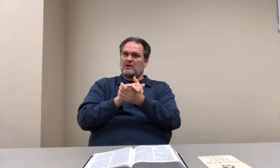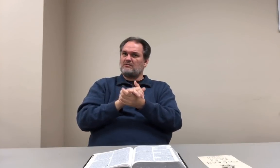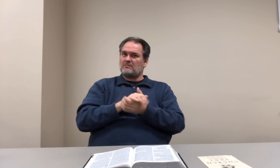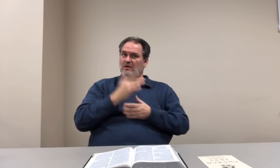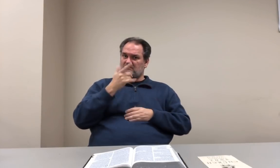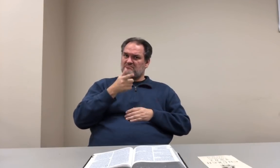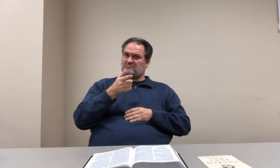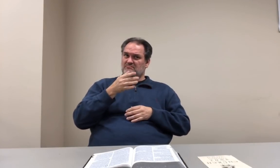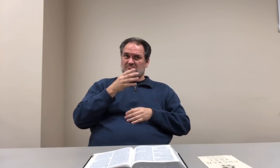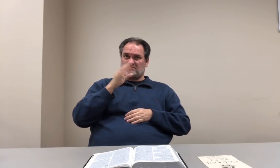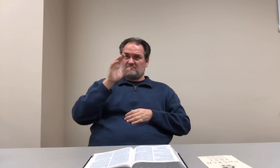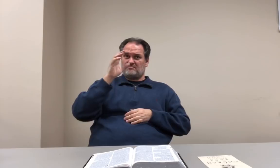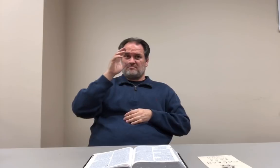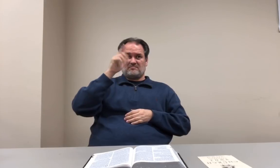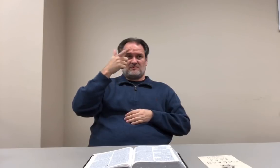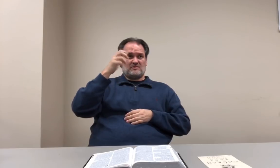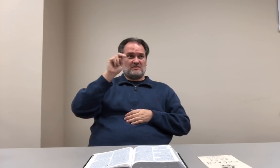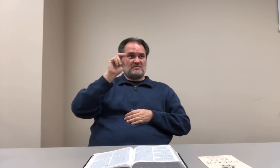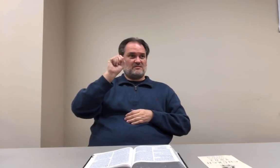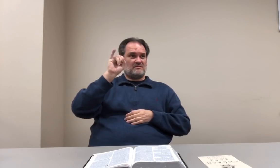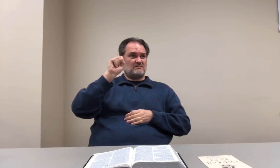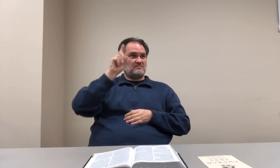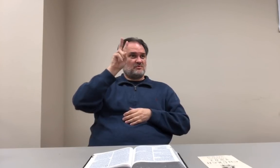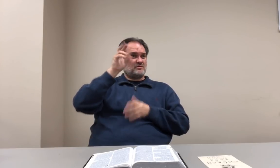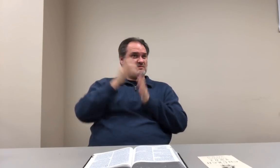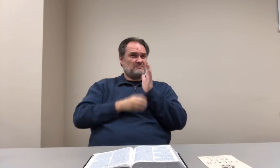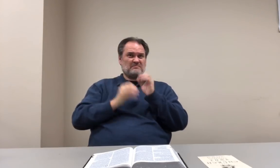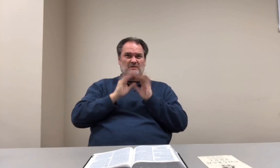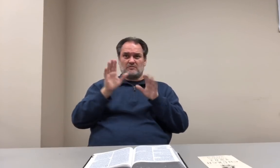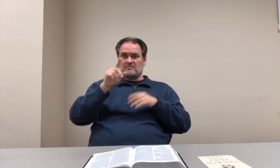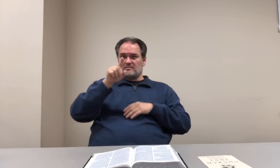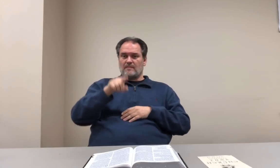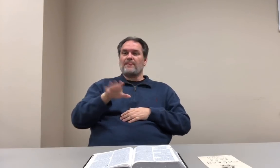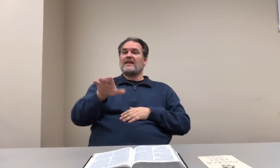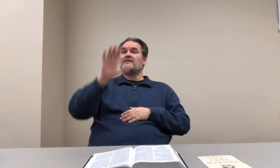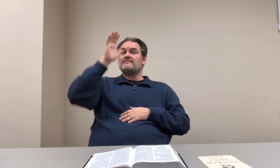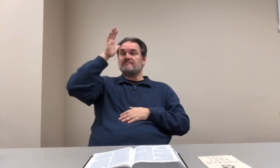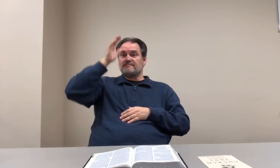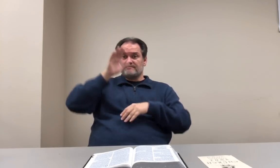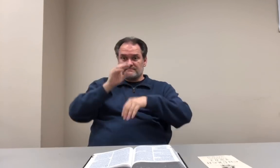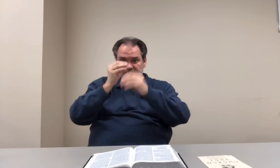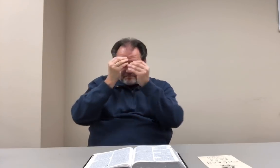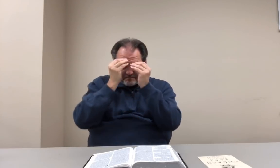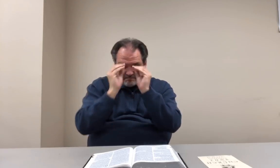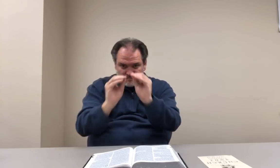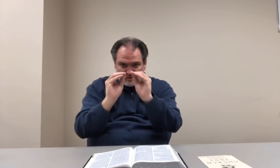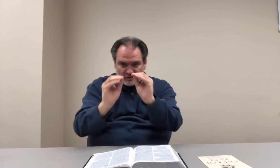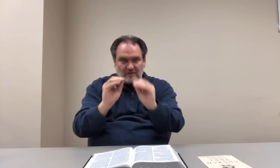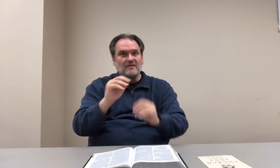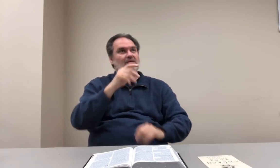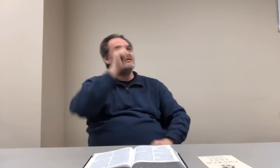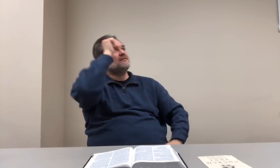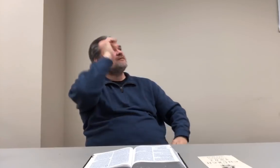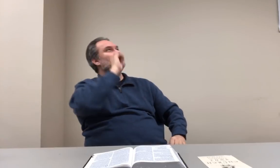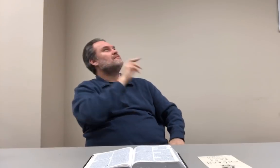So there you go. There's a short definition and some biblical evidence. First, I kind of want to move to this